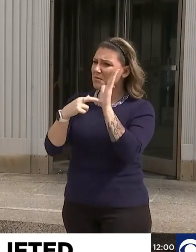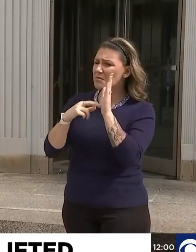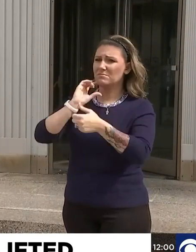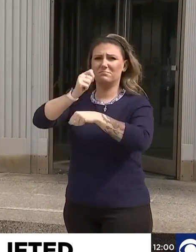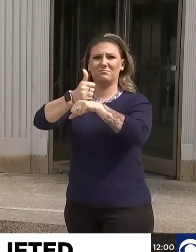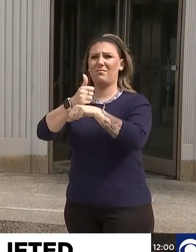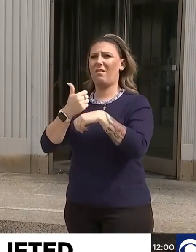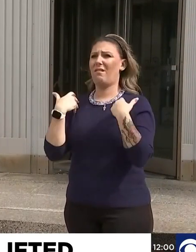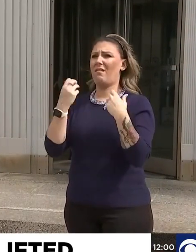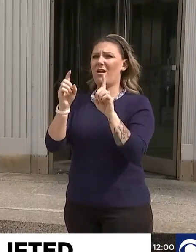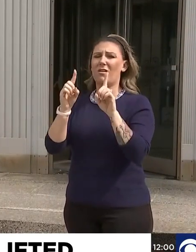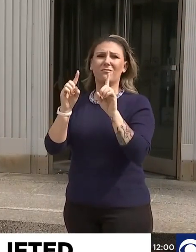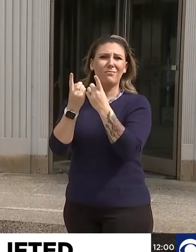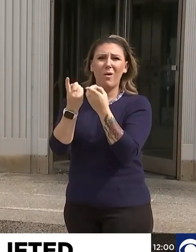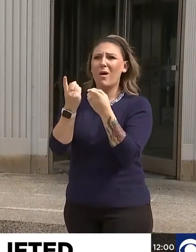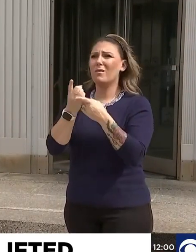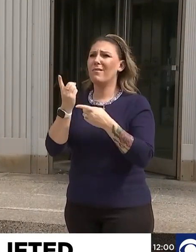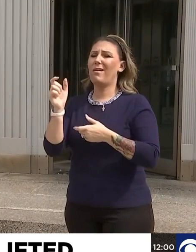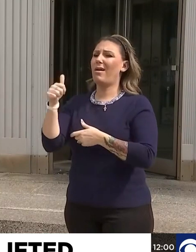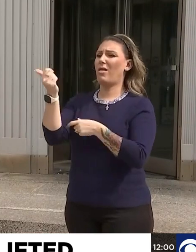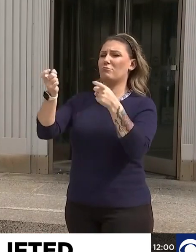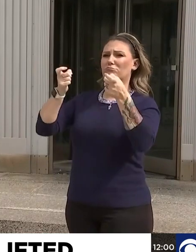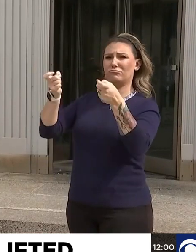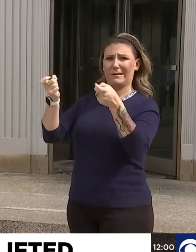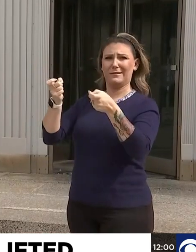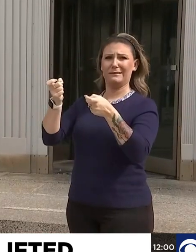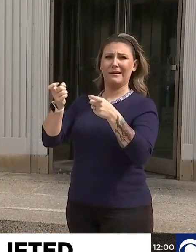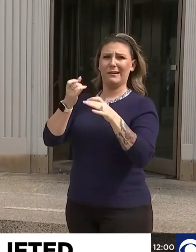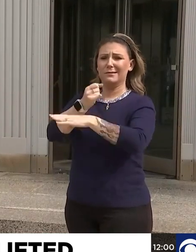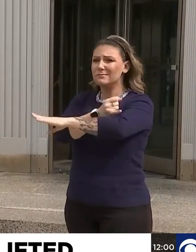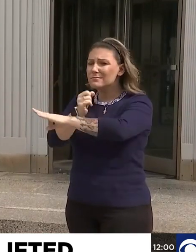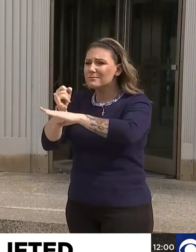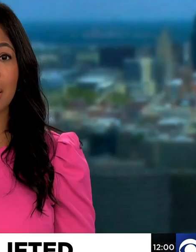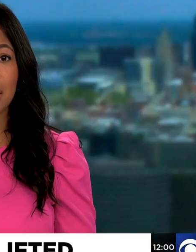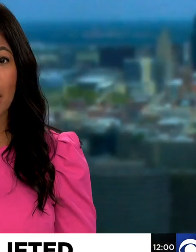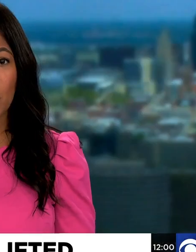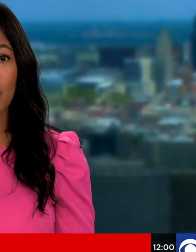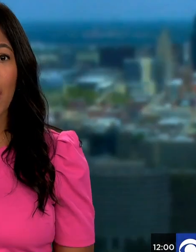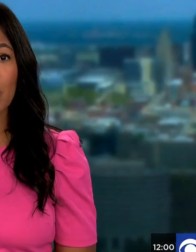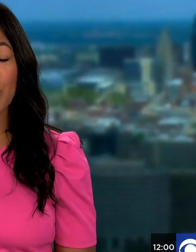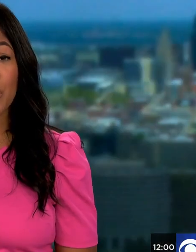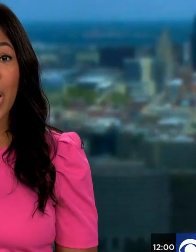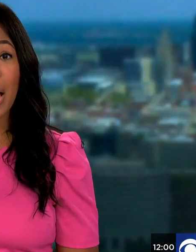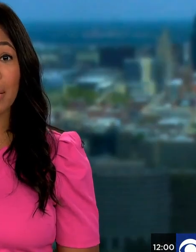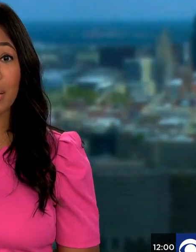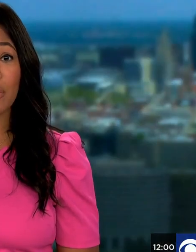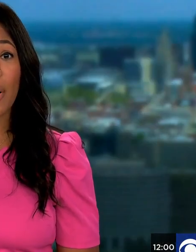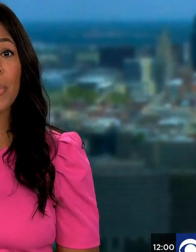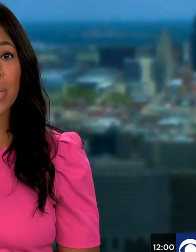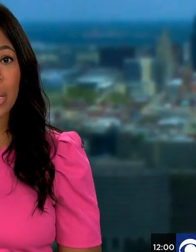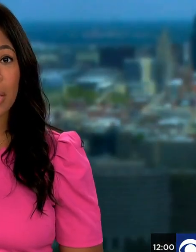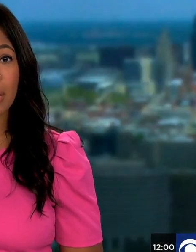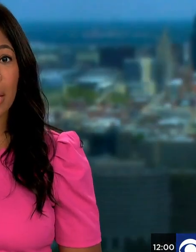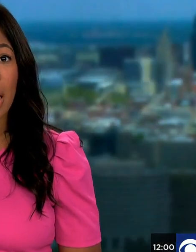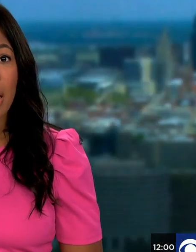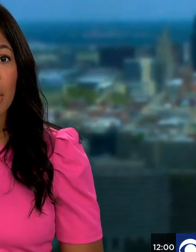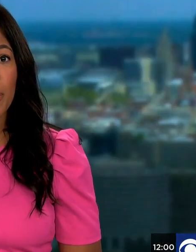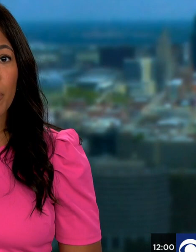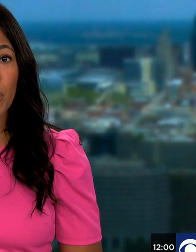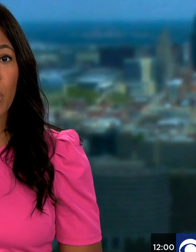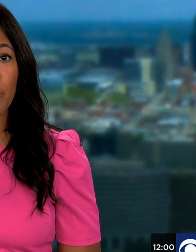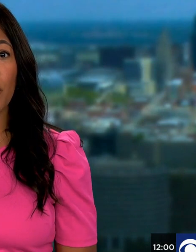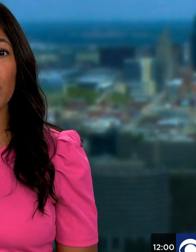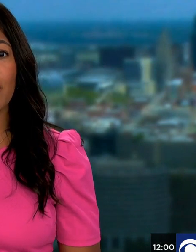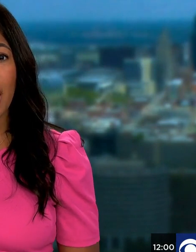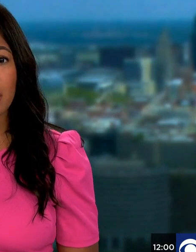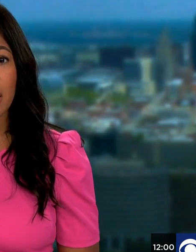announcing the end of kansas city's mask mandate and other measures the mayor says the city will follow the new guidance from the cdc the